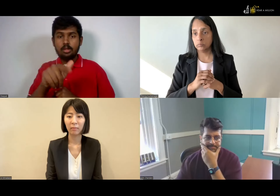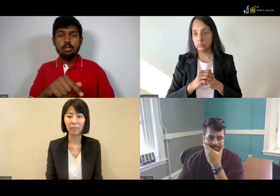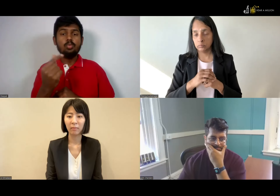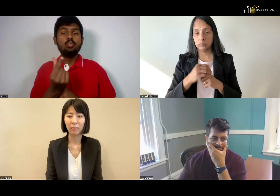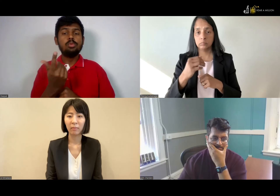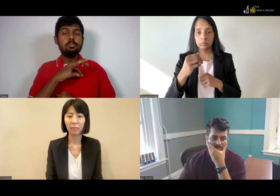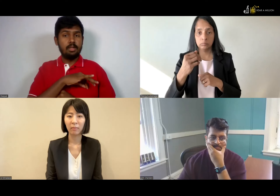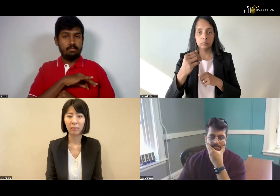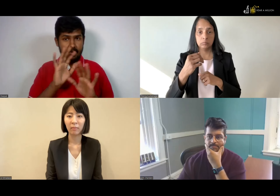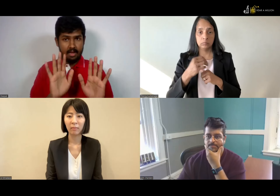India?